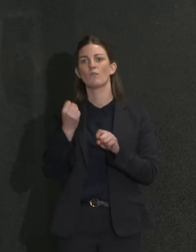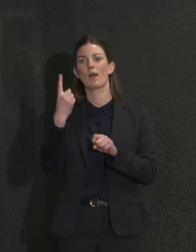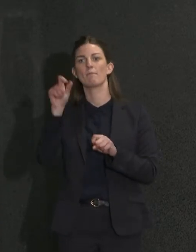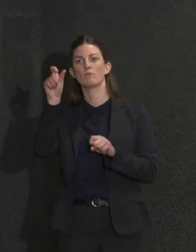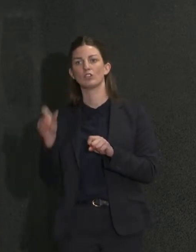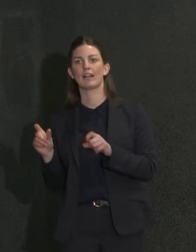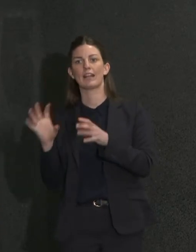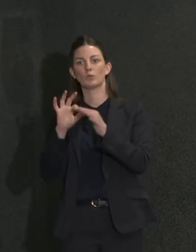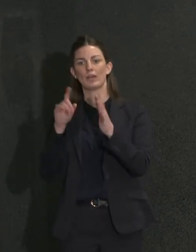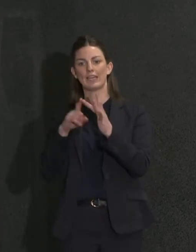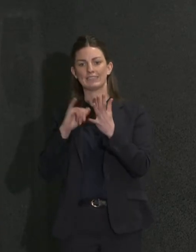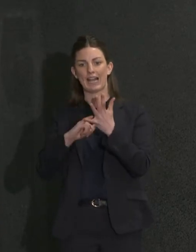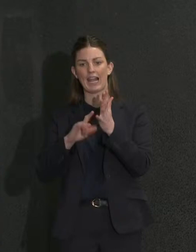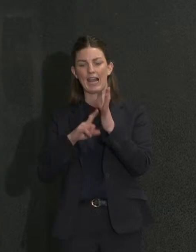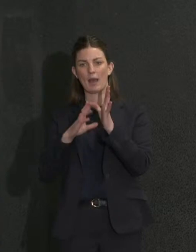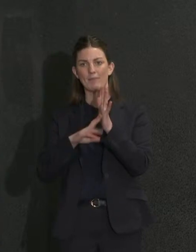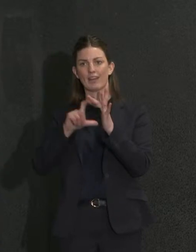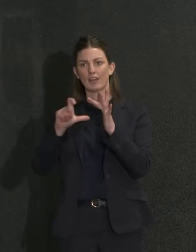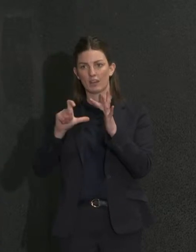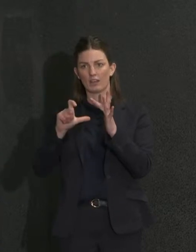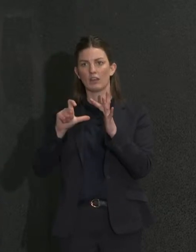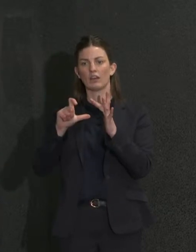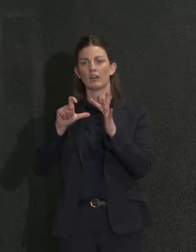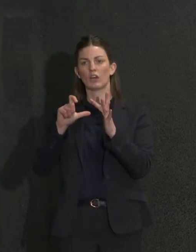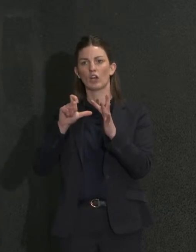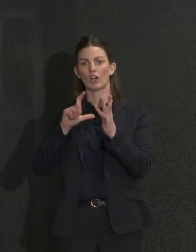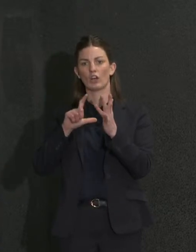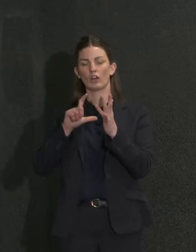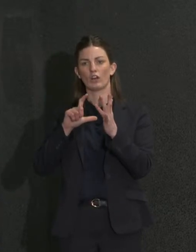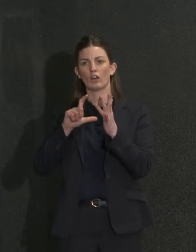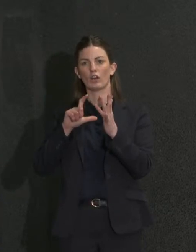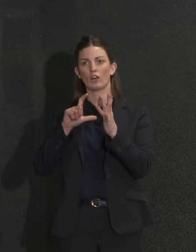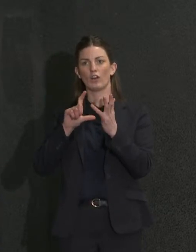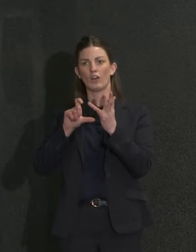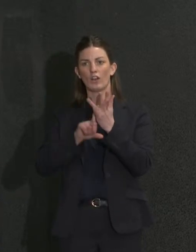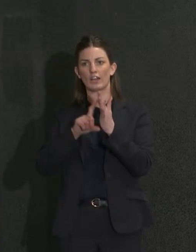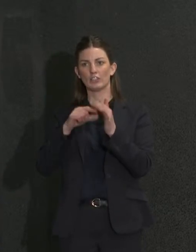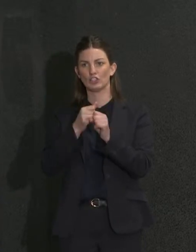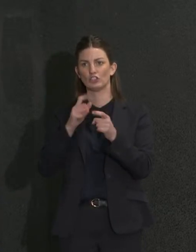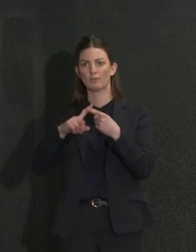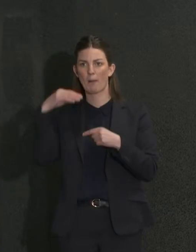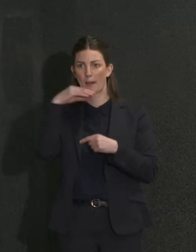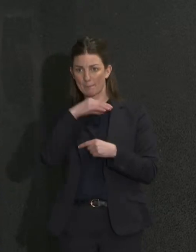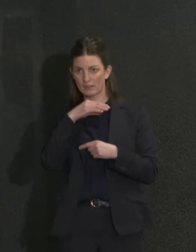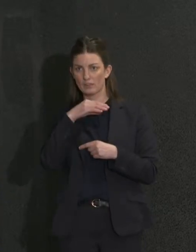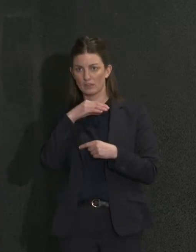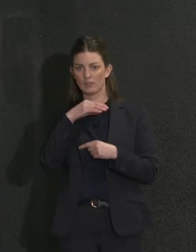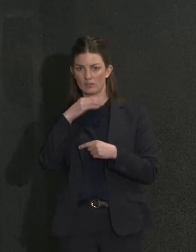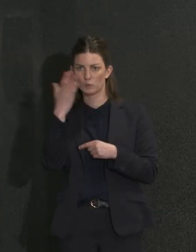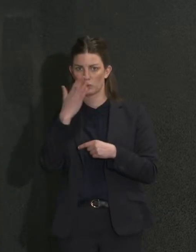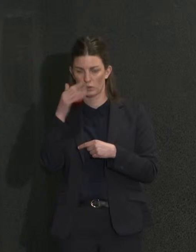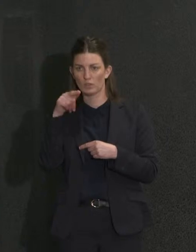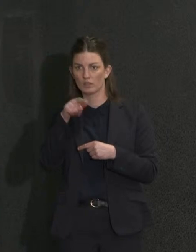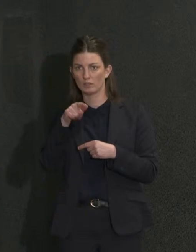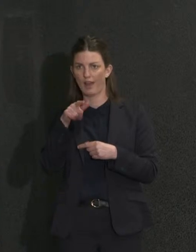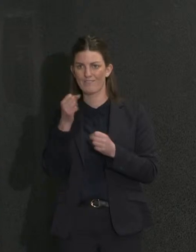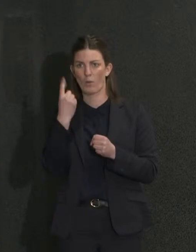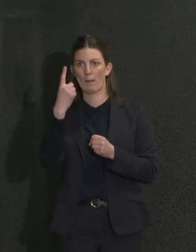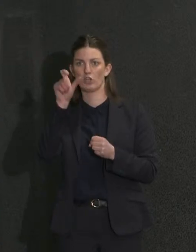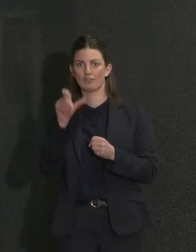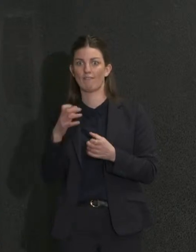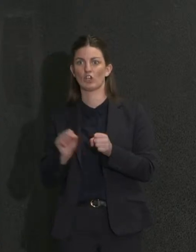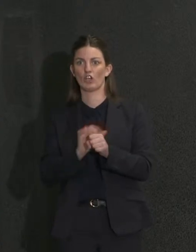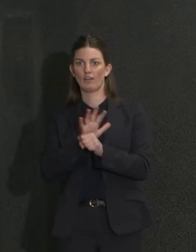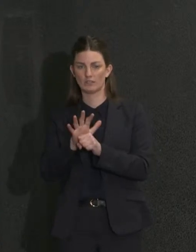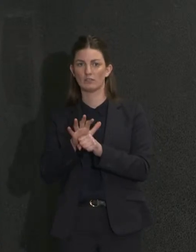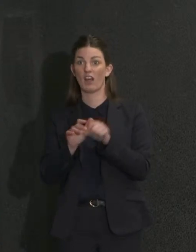of Melbourne. We spoke to the school community there yesterday. We're continuing to speak to them today. The school there has already taken a lot of swift preemptive